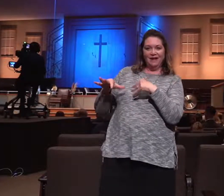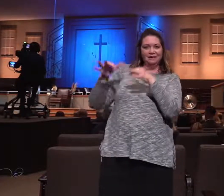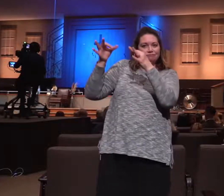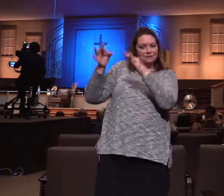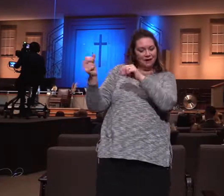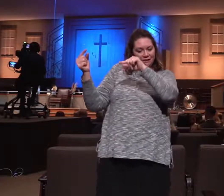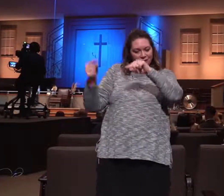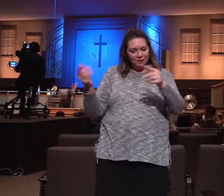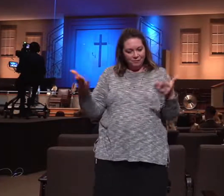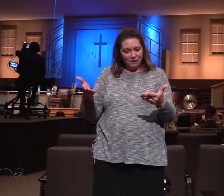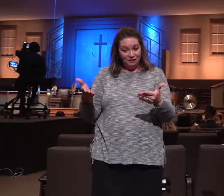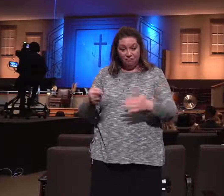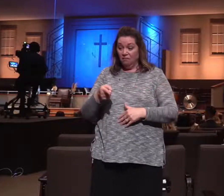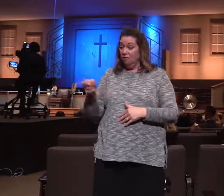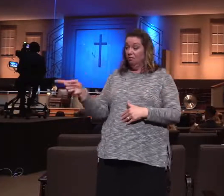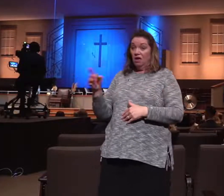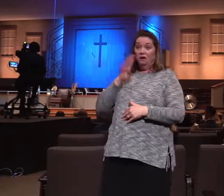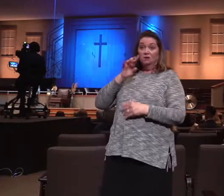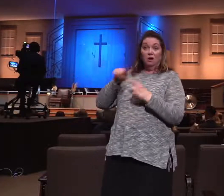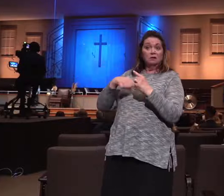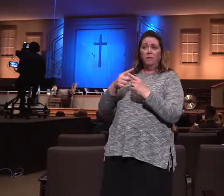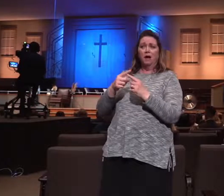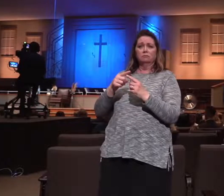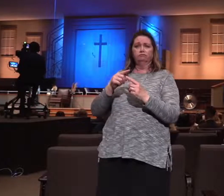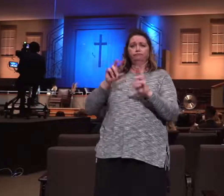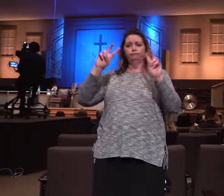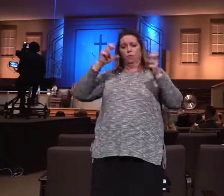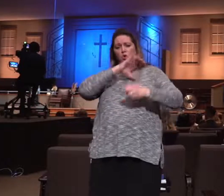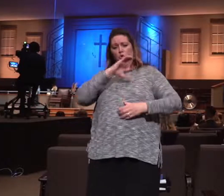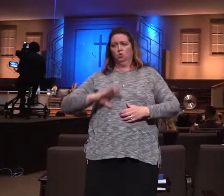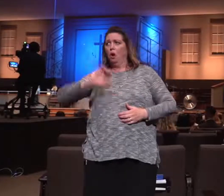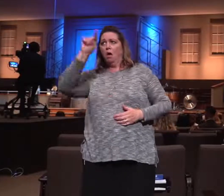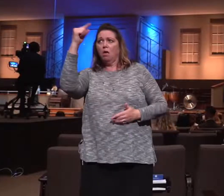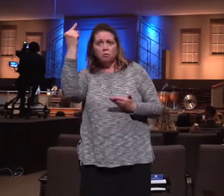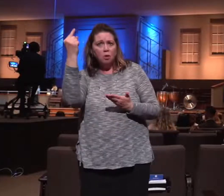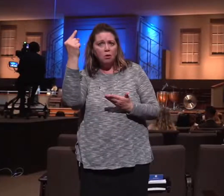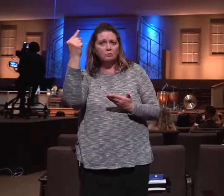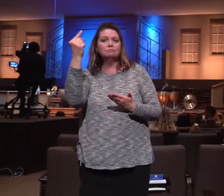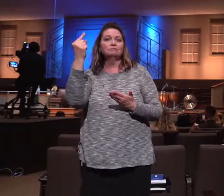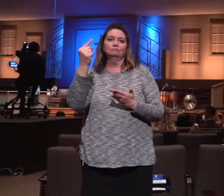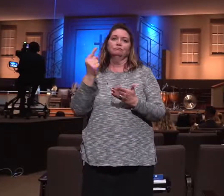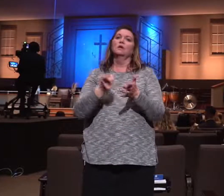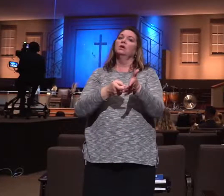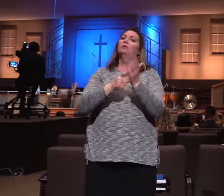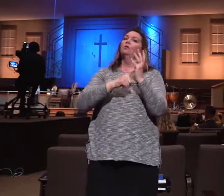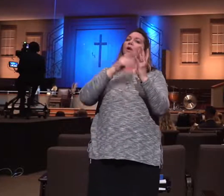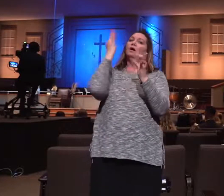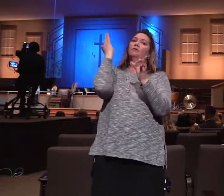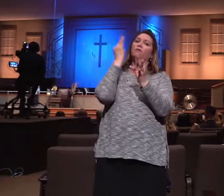Christ alone, they're here by faith. When Thanksgiving comes in a few days,